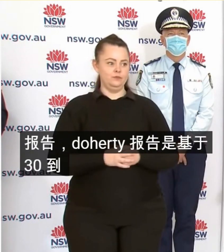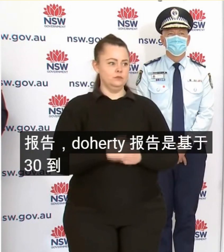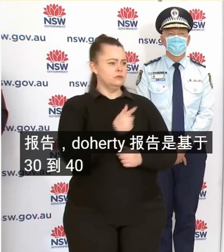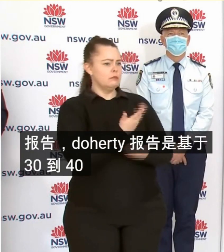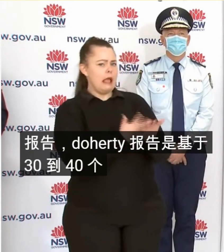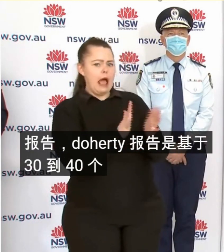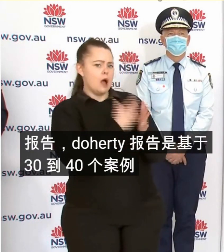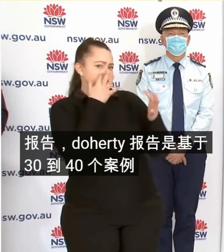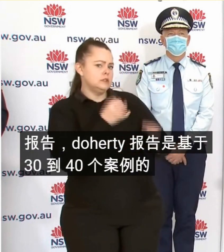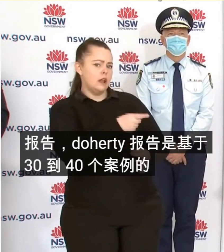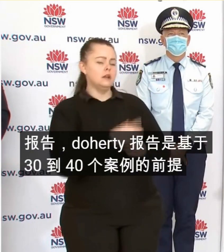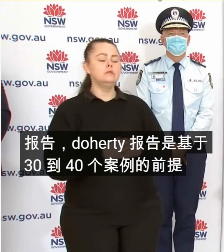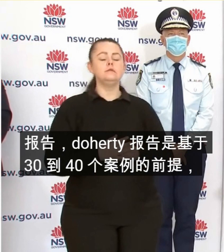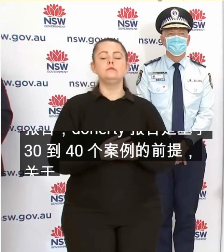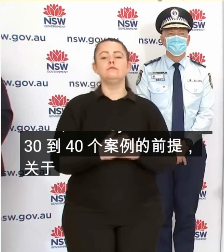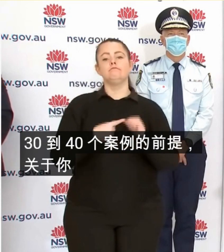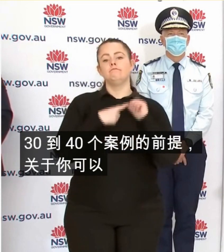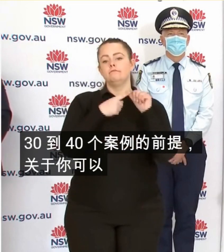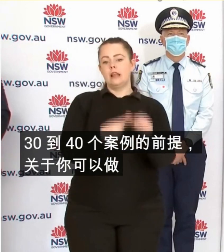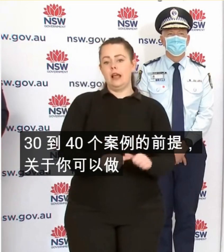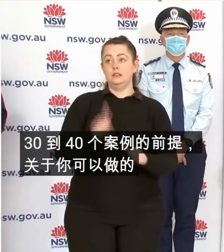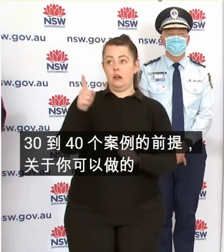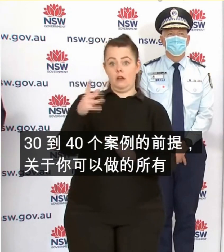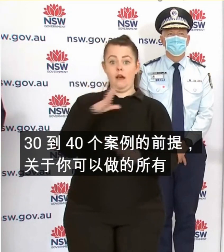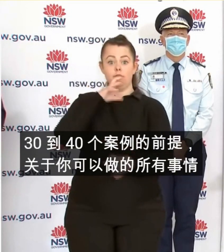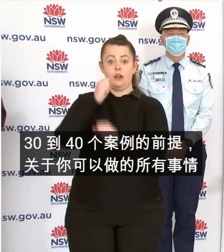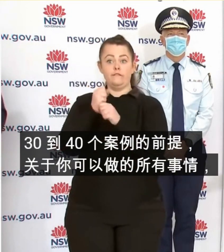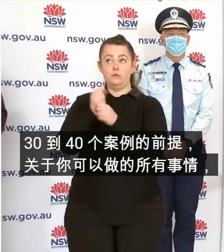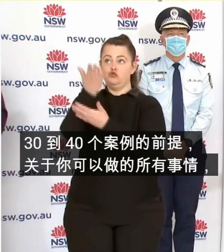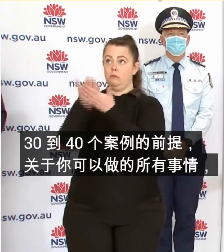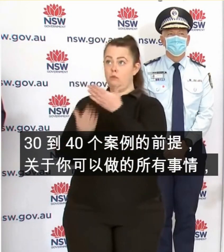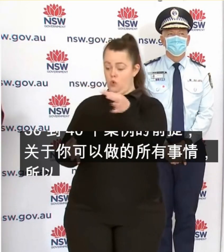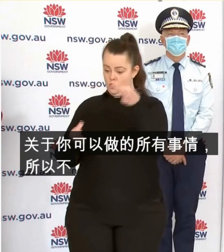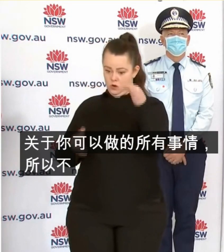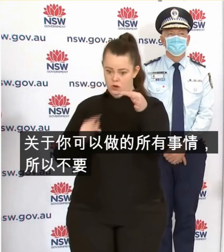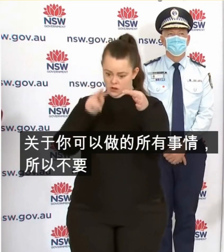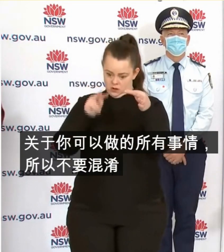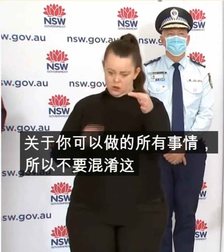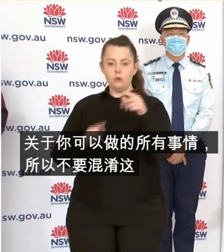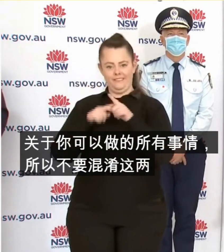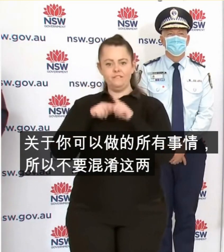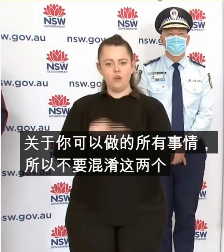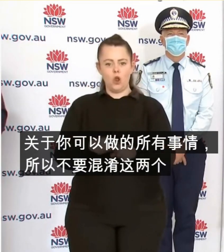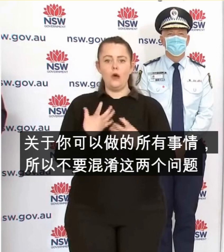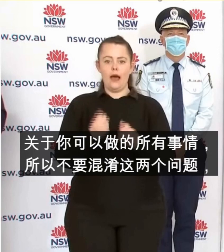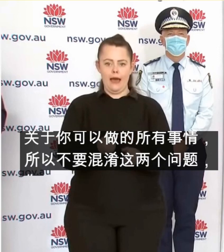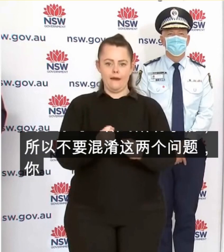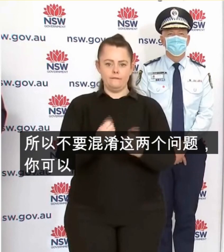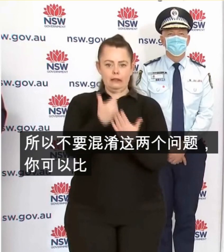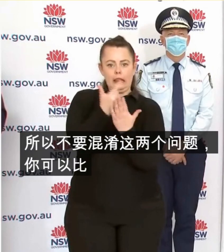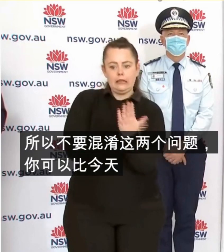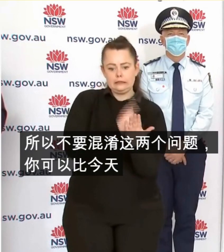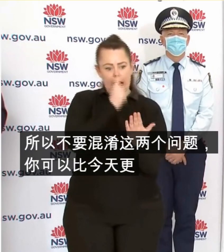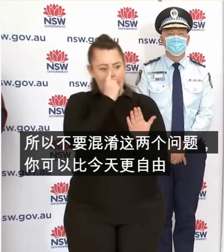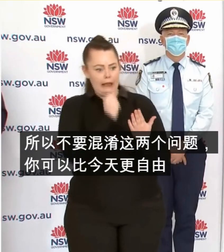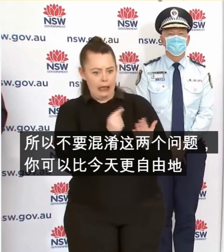is based on the premise of 30 to 40 cases in relation to all the things you can do. So let's not confuse the two issues.